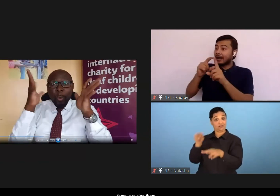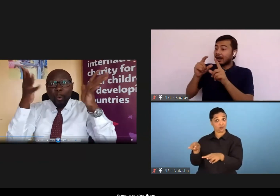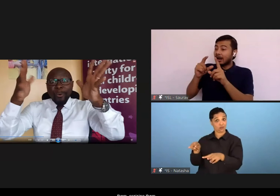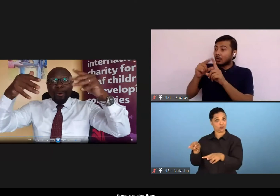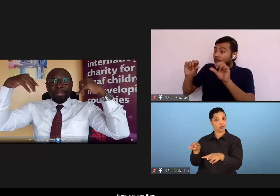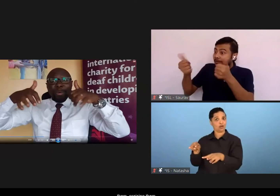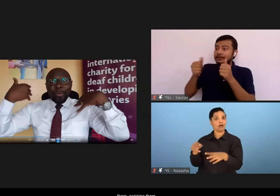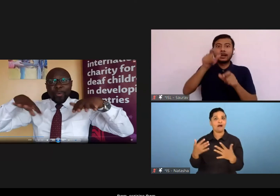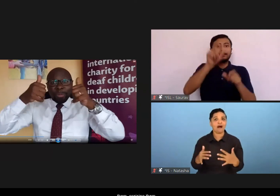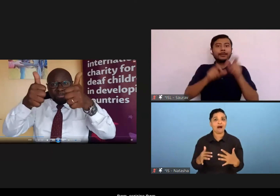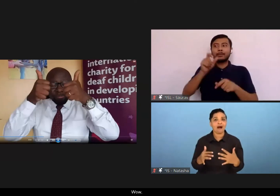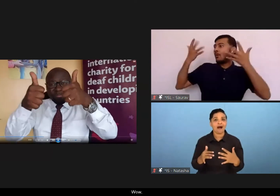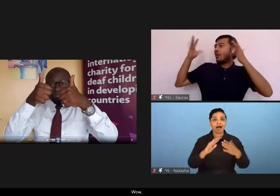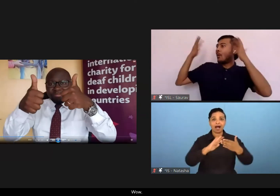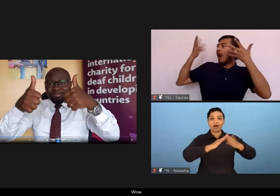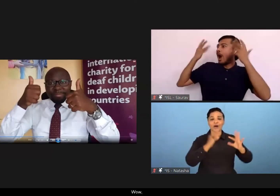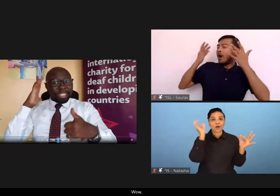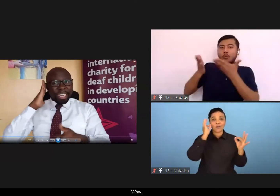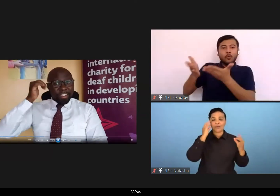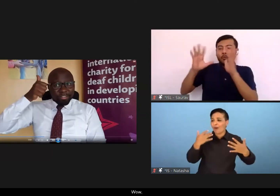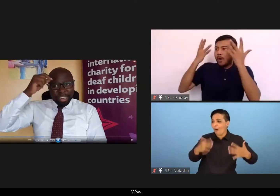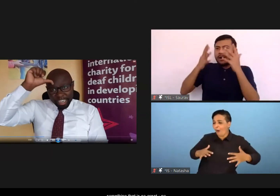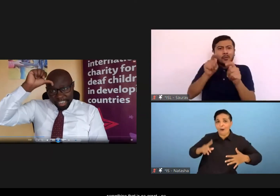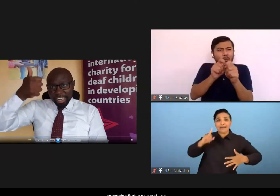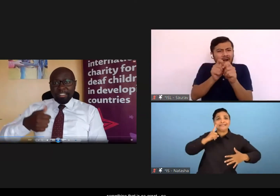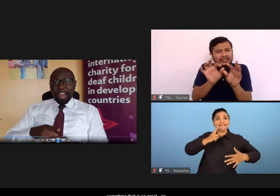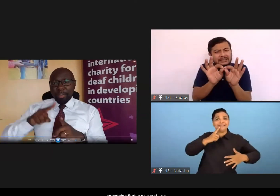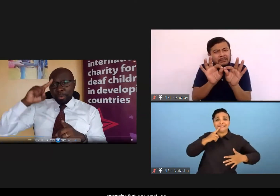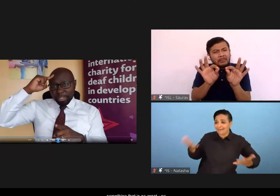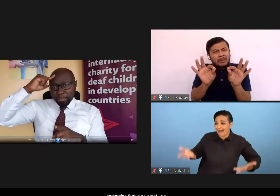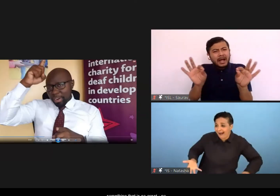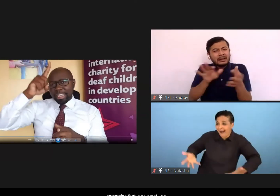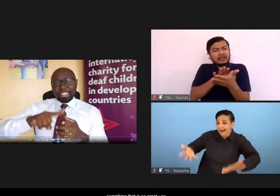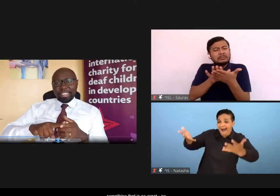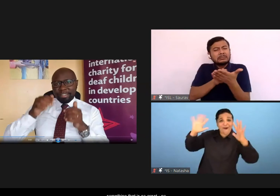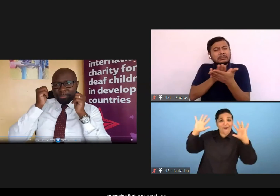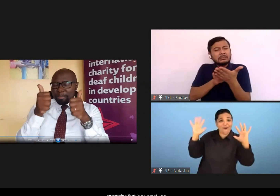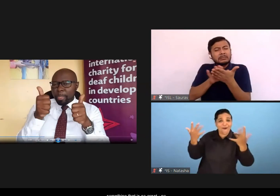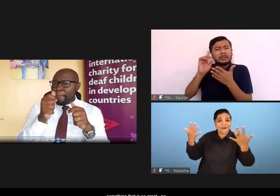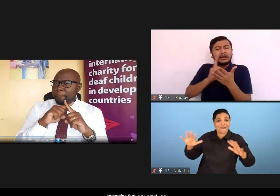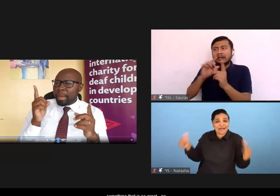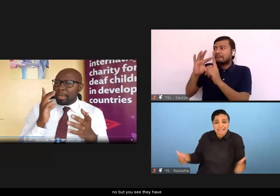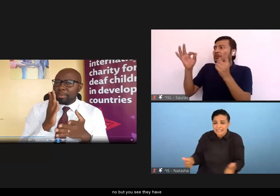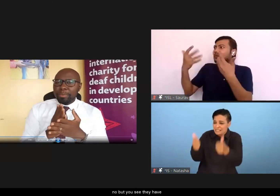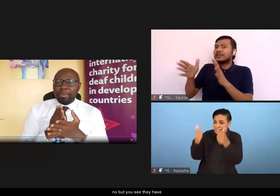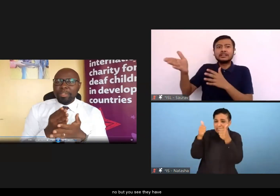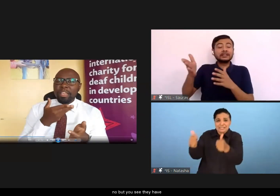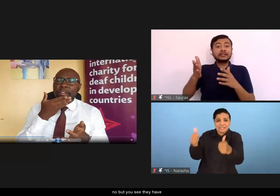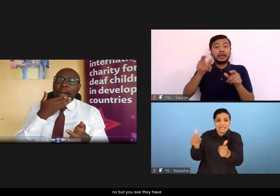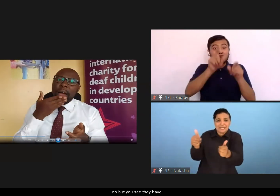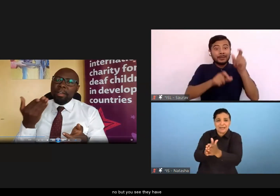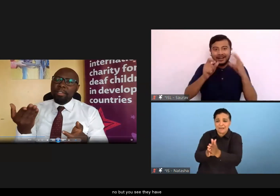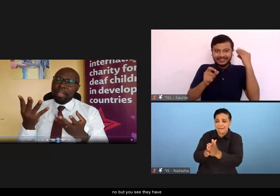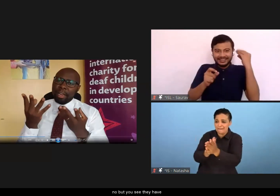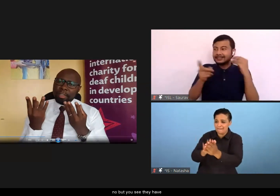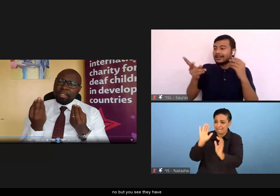people praising them, wow, you've done something, something that is so great, exceptional, great. No.